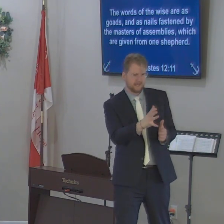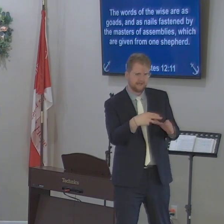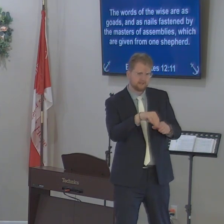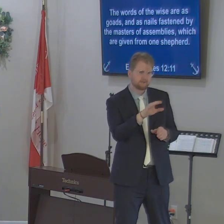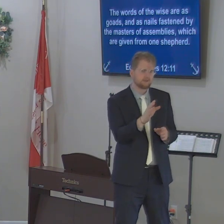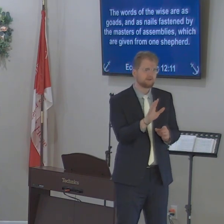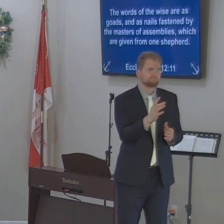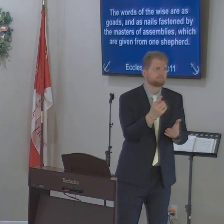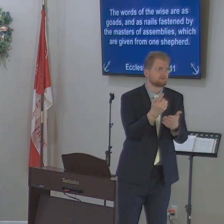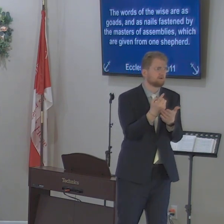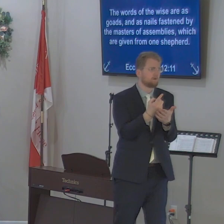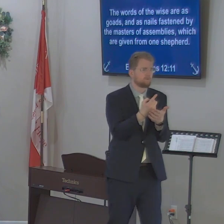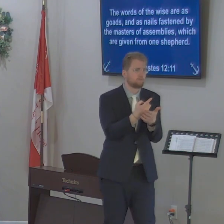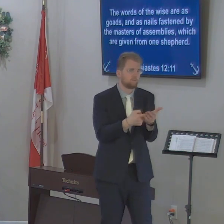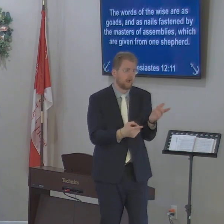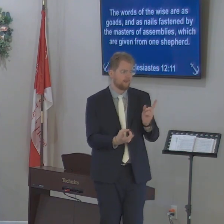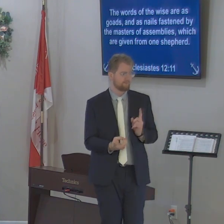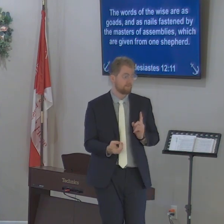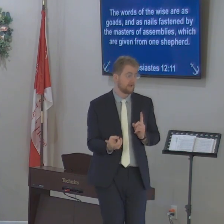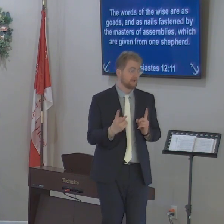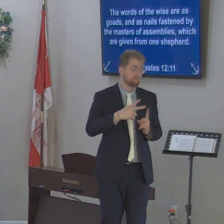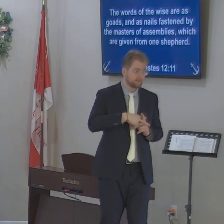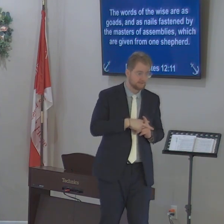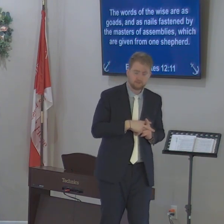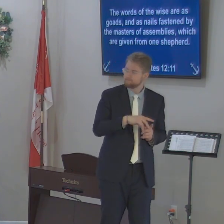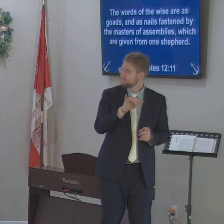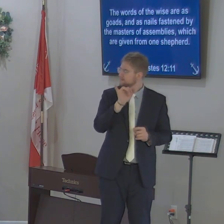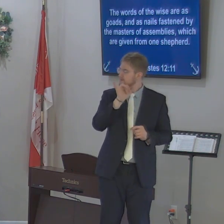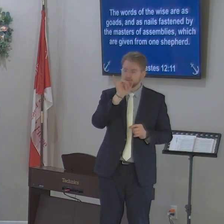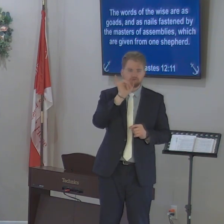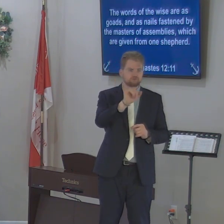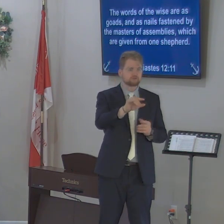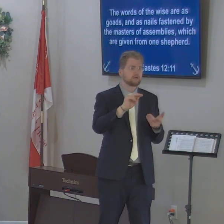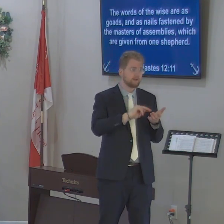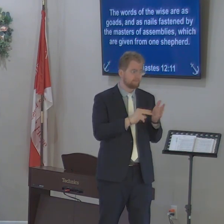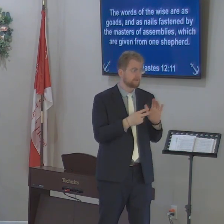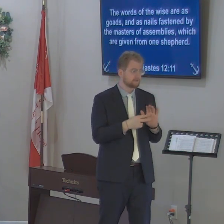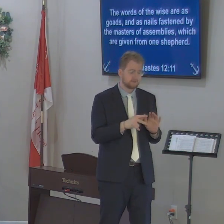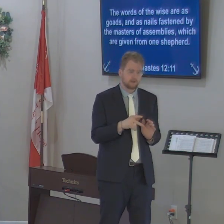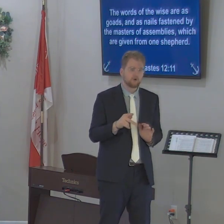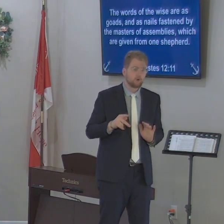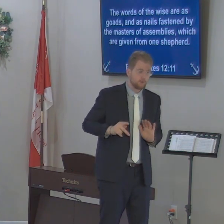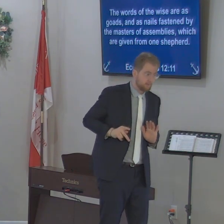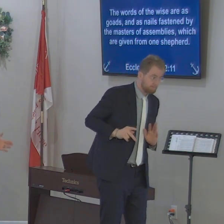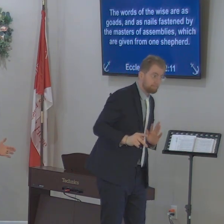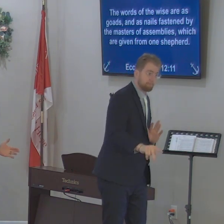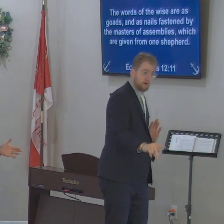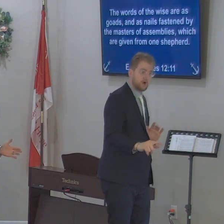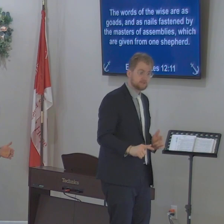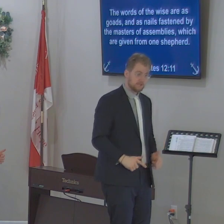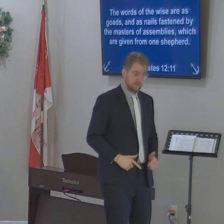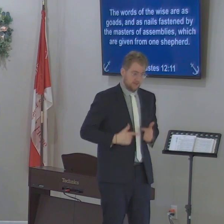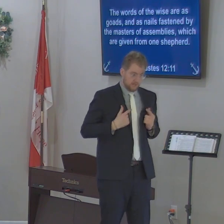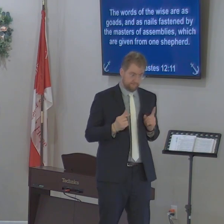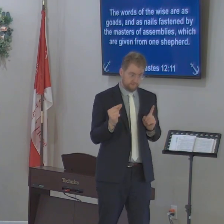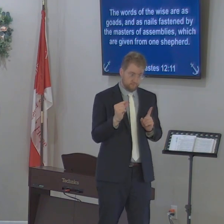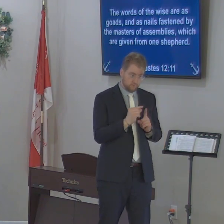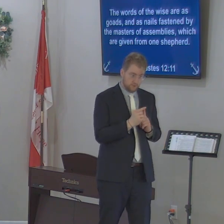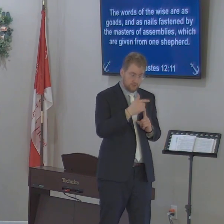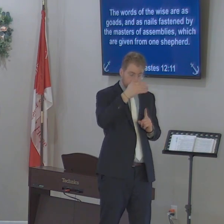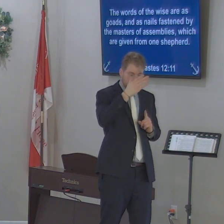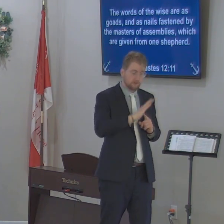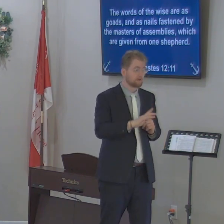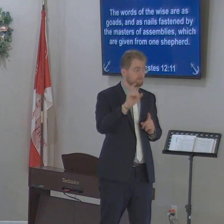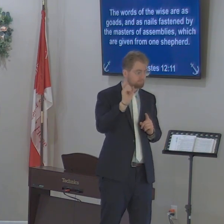with me? So that means somewhere along Paul's life, the word of God must have